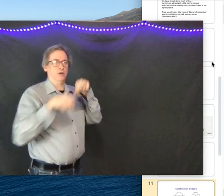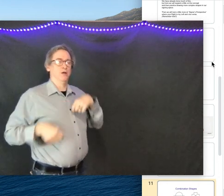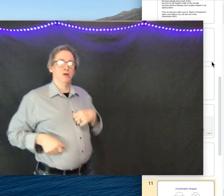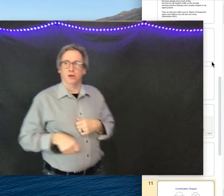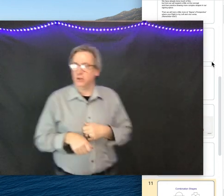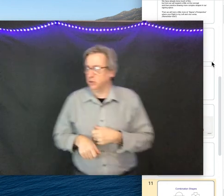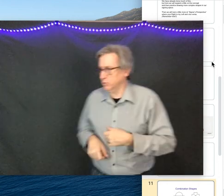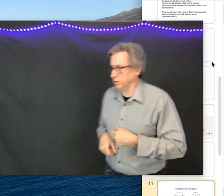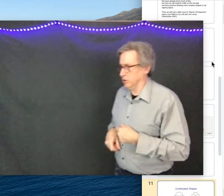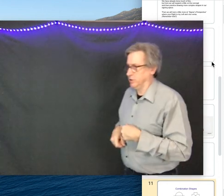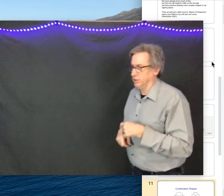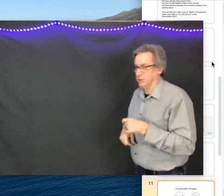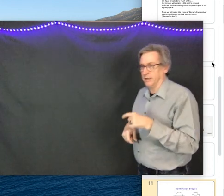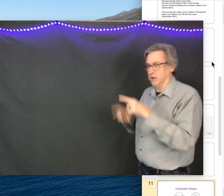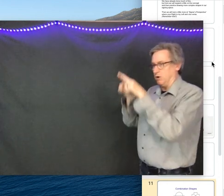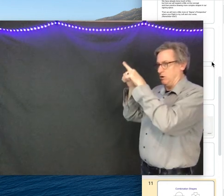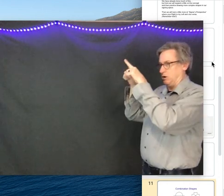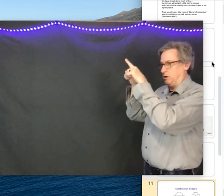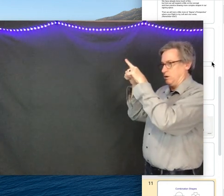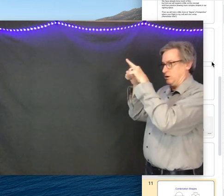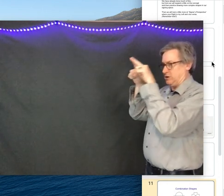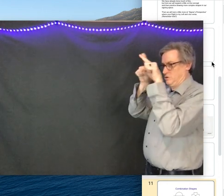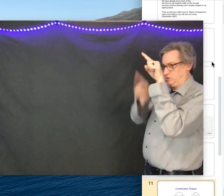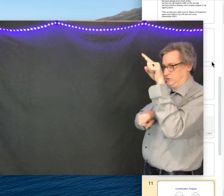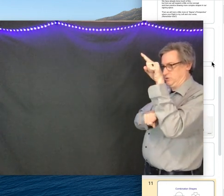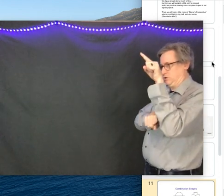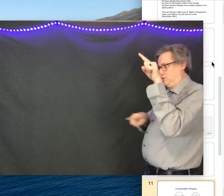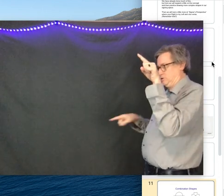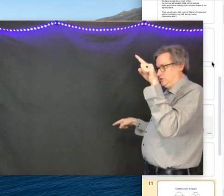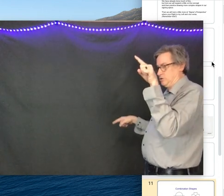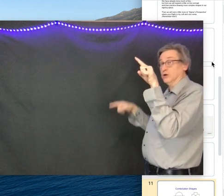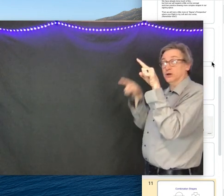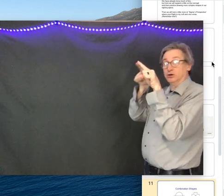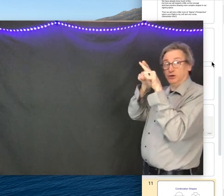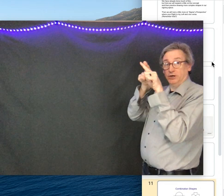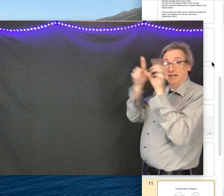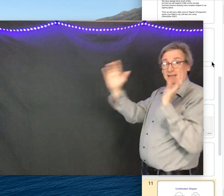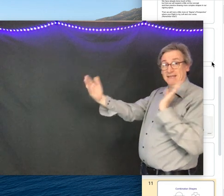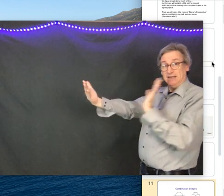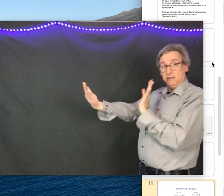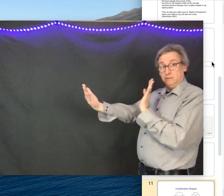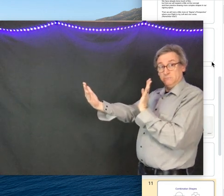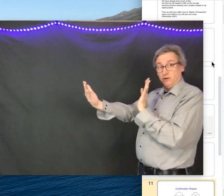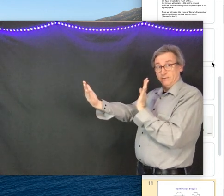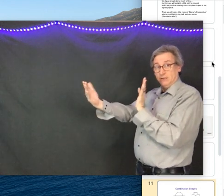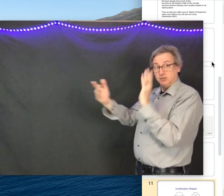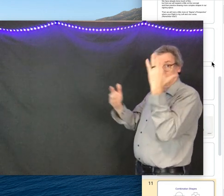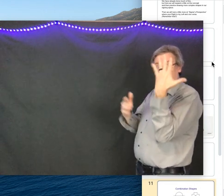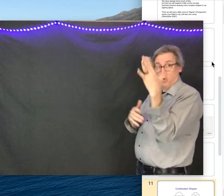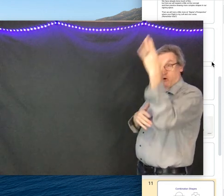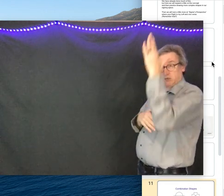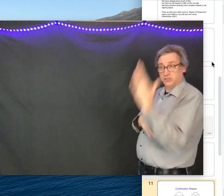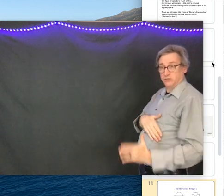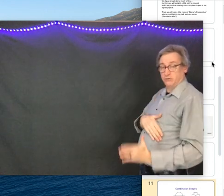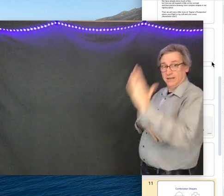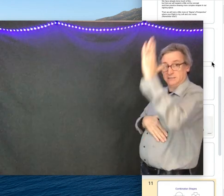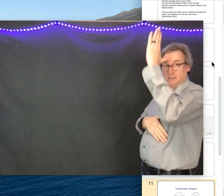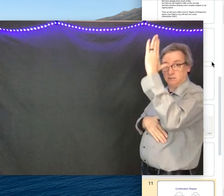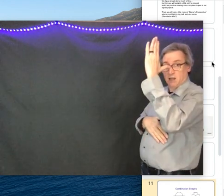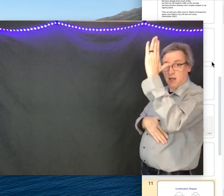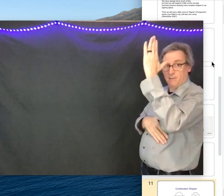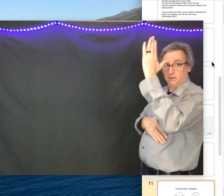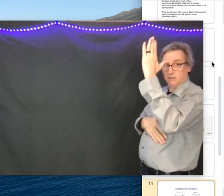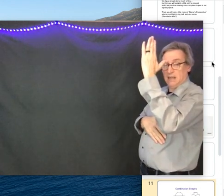shunk, you would look and go shunk, shunk, shunk, right? So your